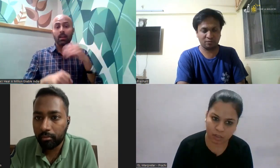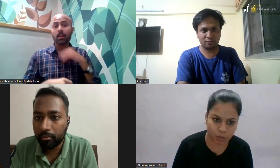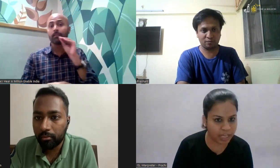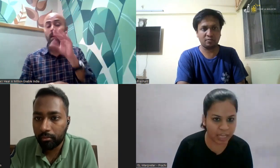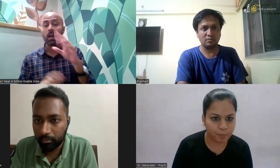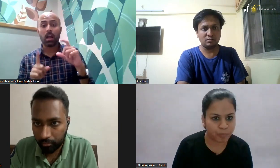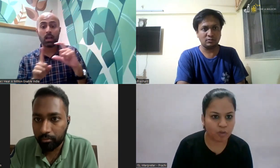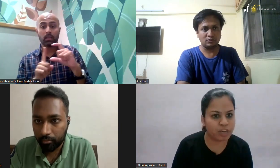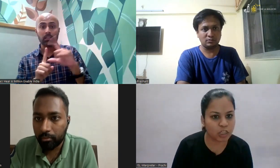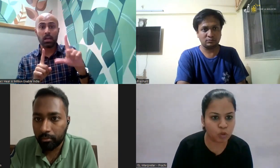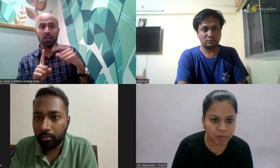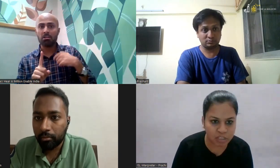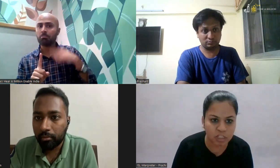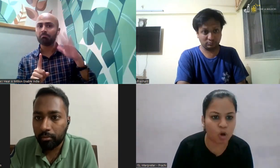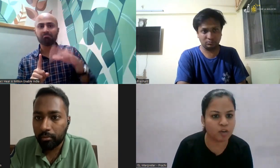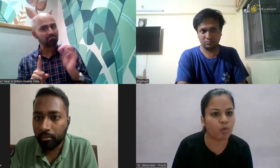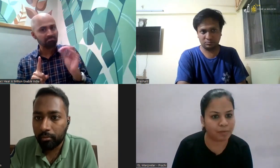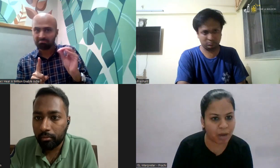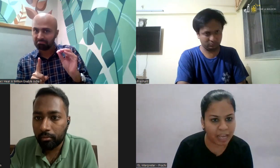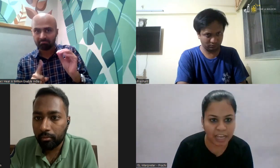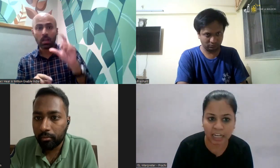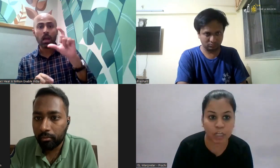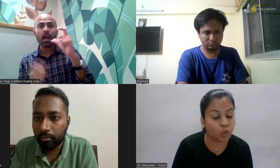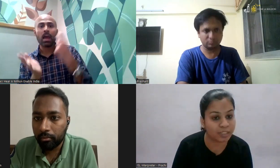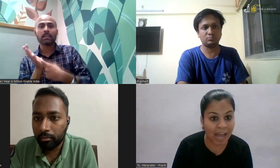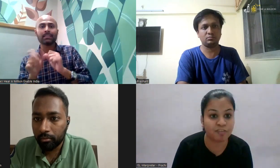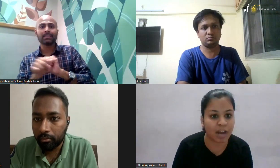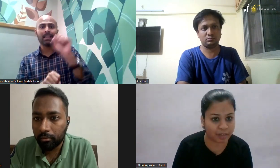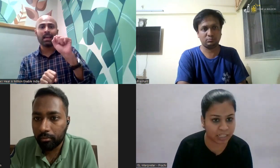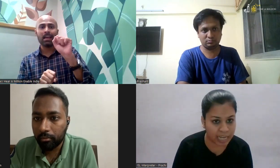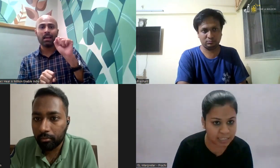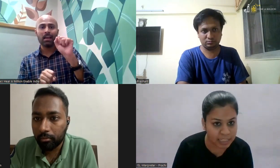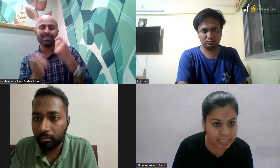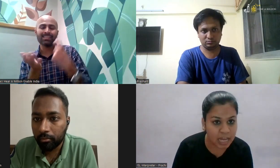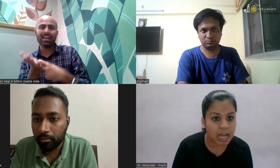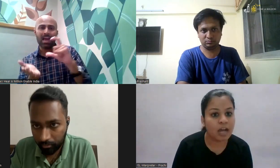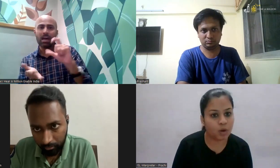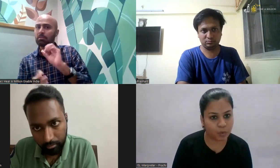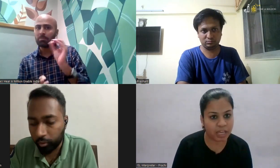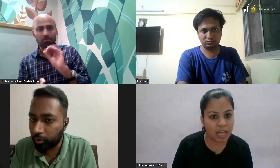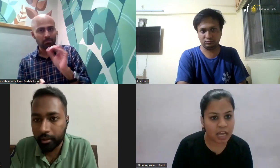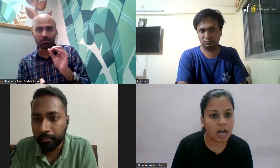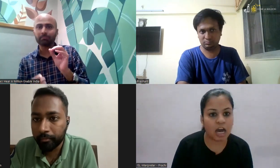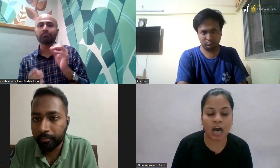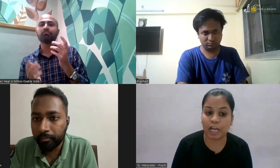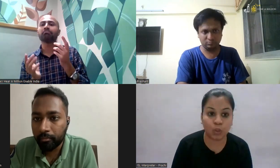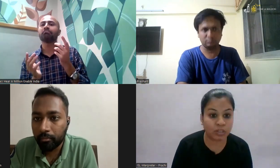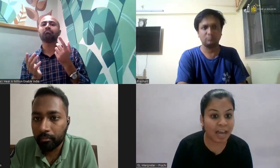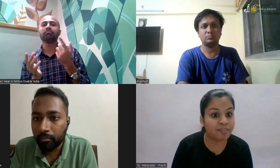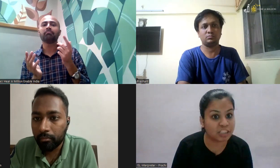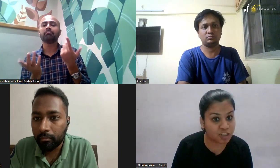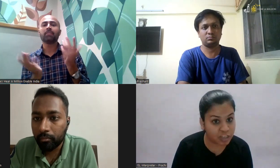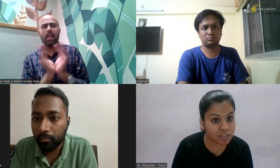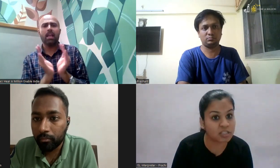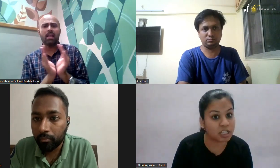back. Okay, we are two persons on one bike, and I don't have driving license. Okay, Okay. I don't